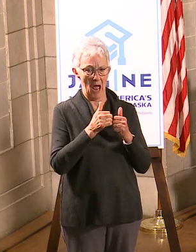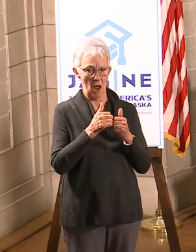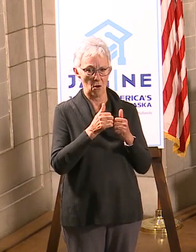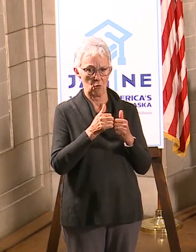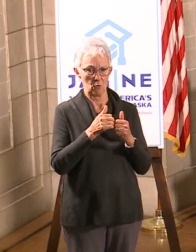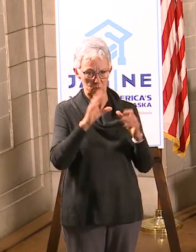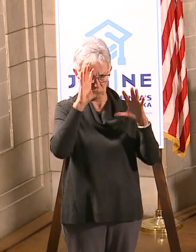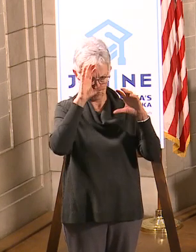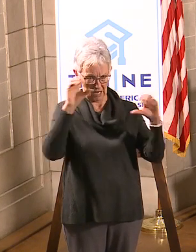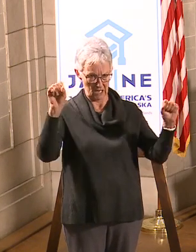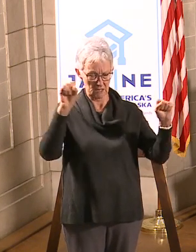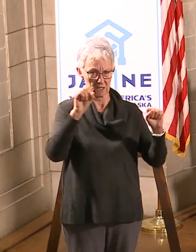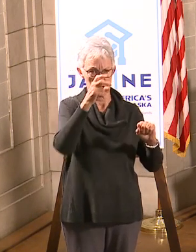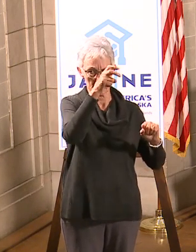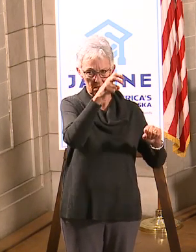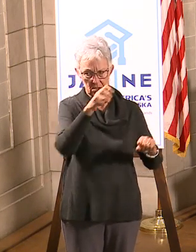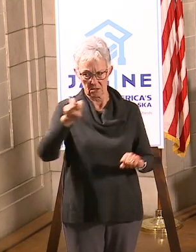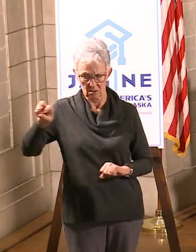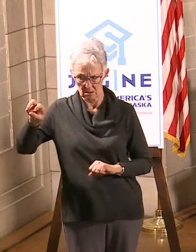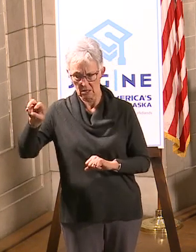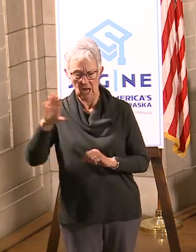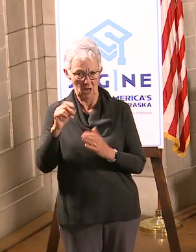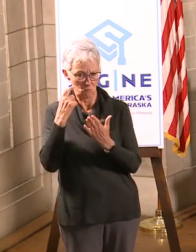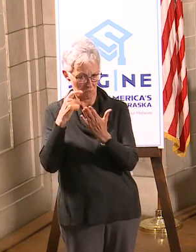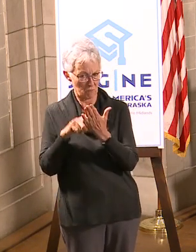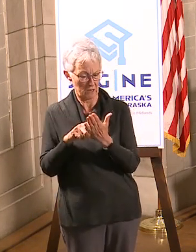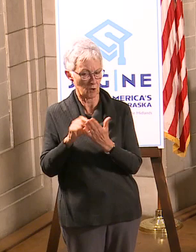acknowledging that there will be a new administration.